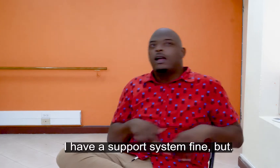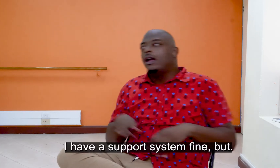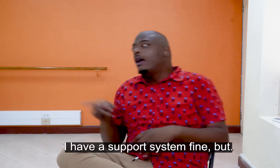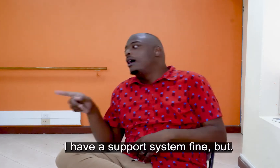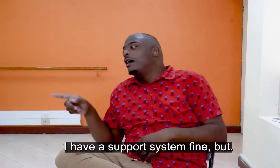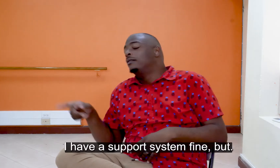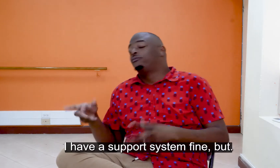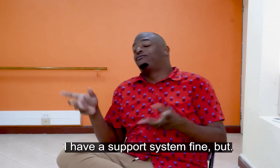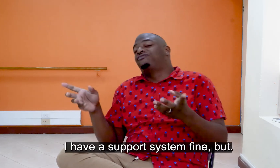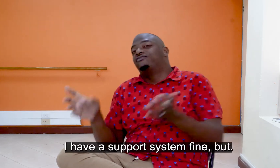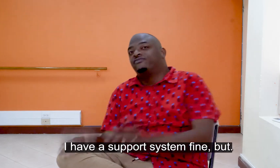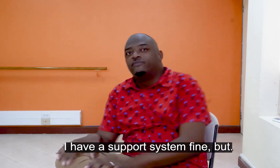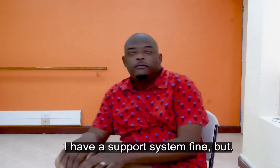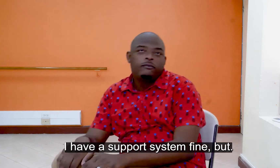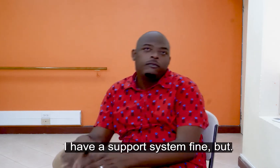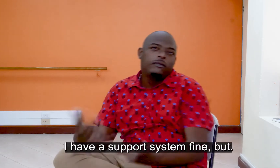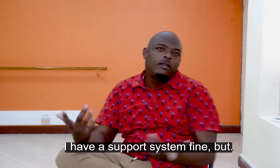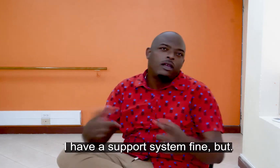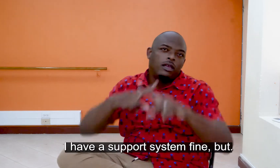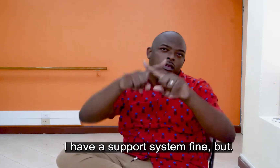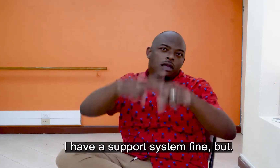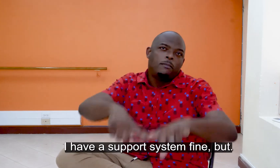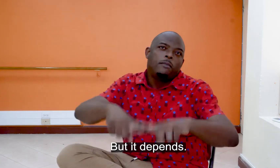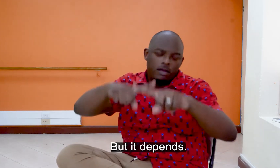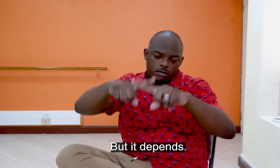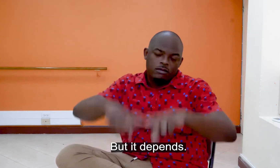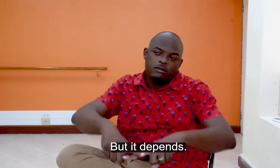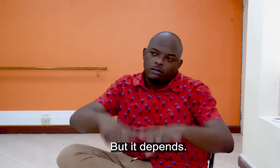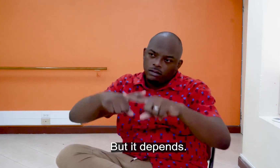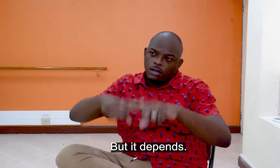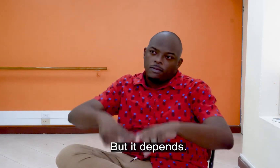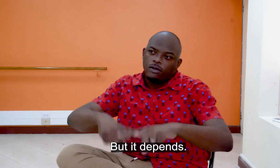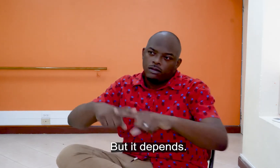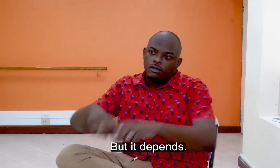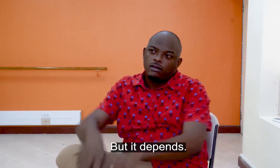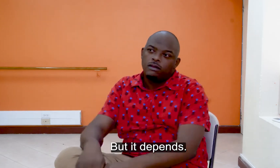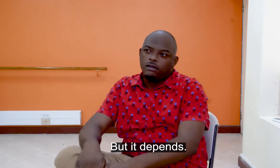I have a support system, fine, but